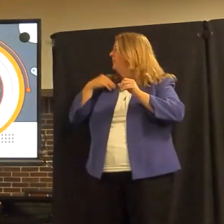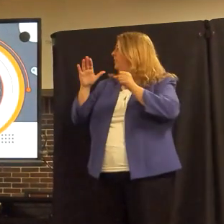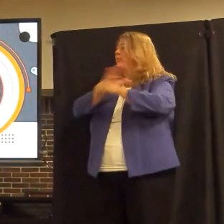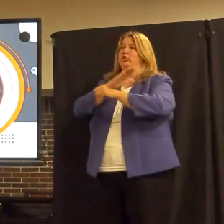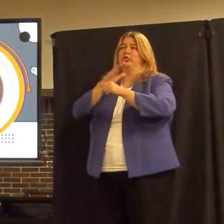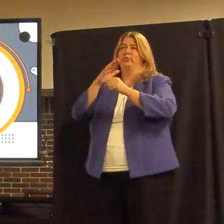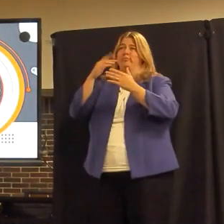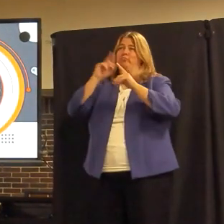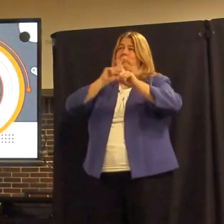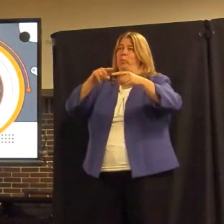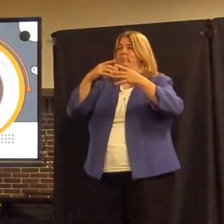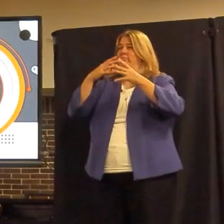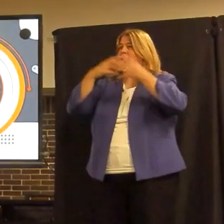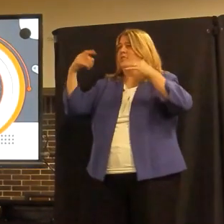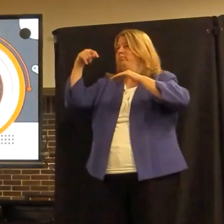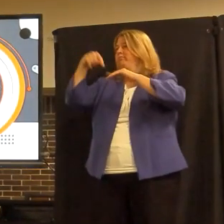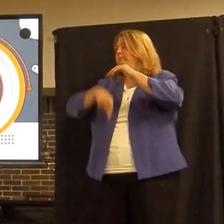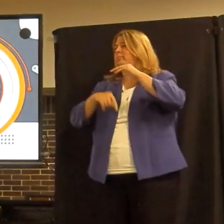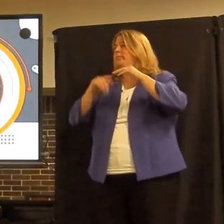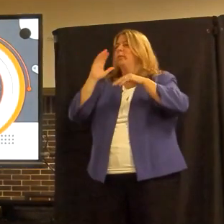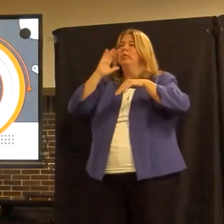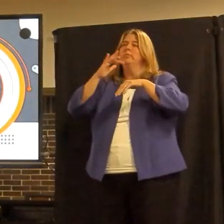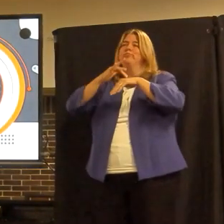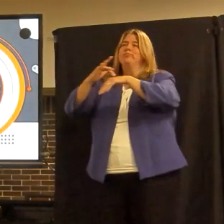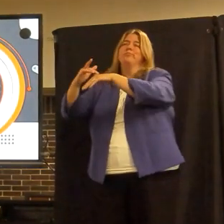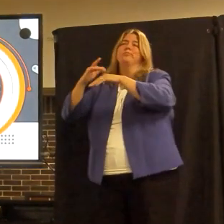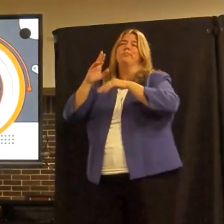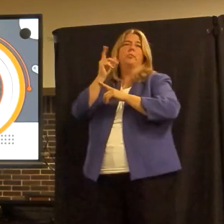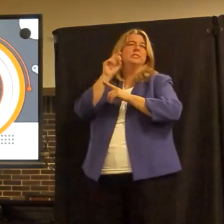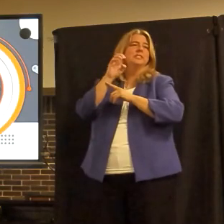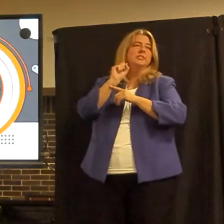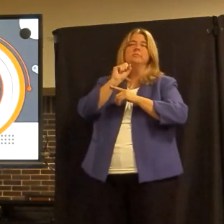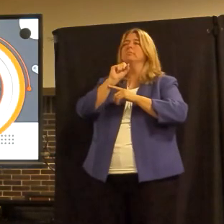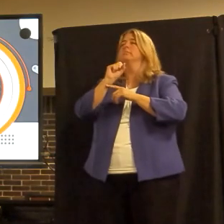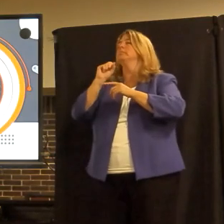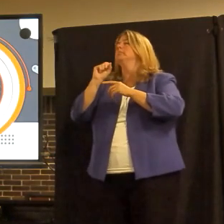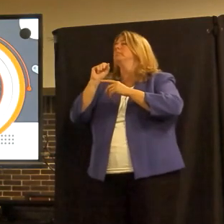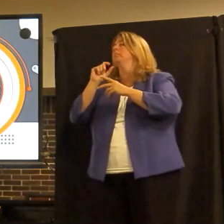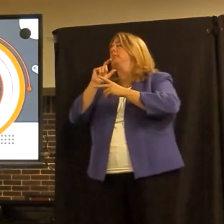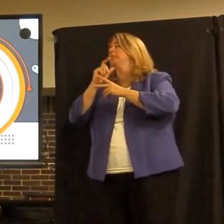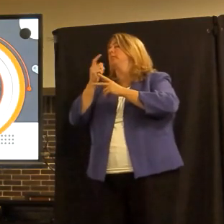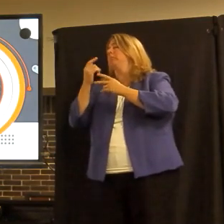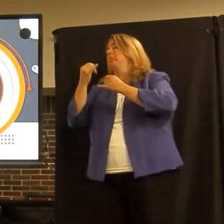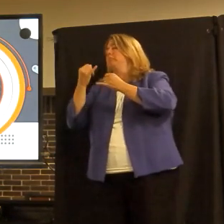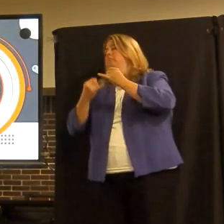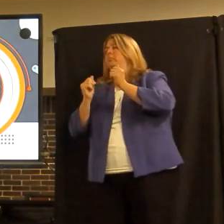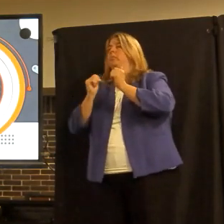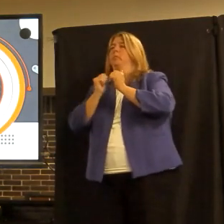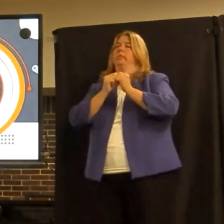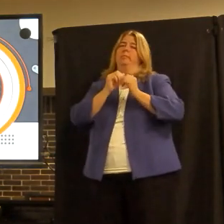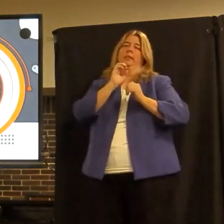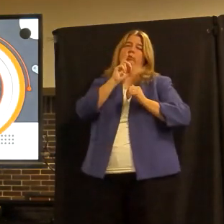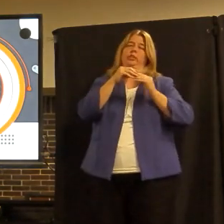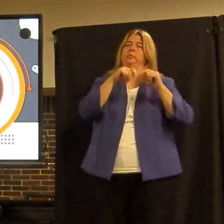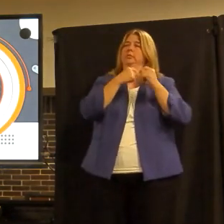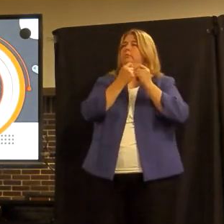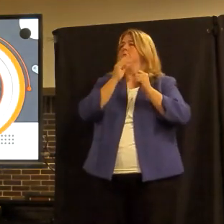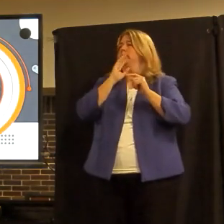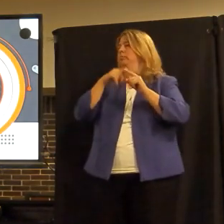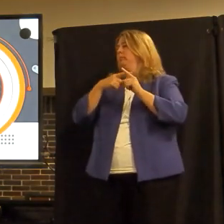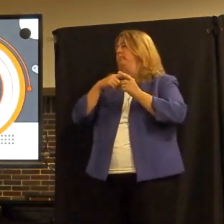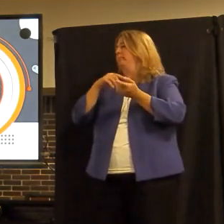So good evening to you all. We have an extensive report tonight that I'll be covering, updates, and